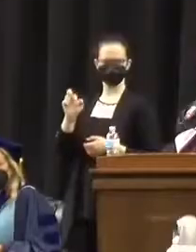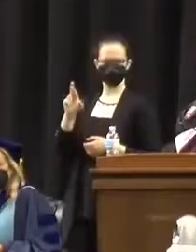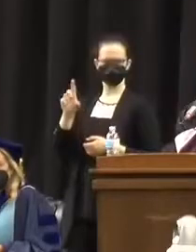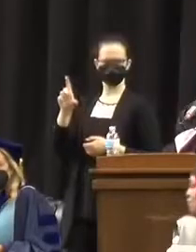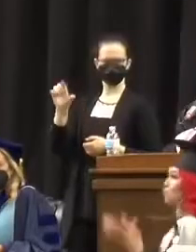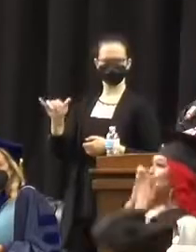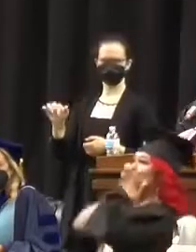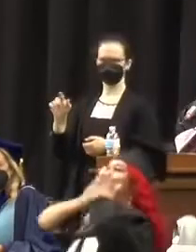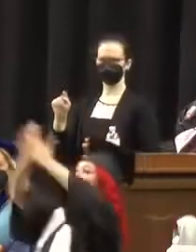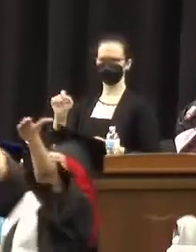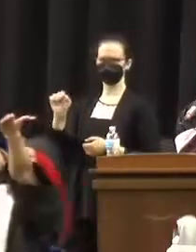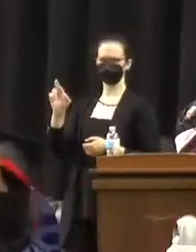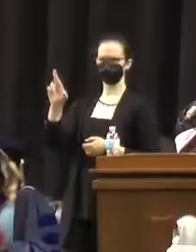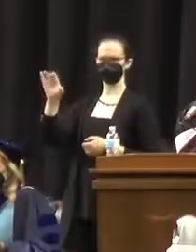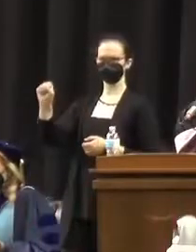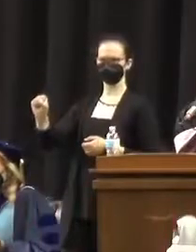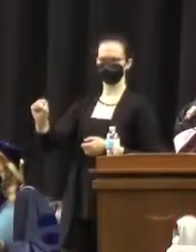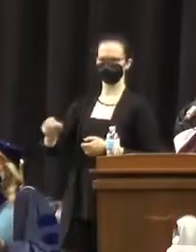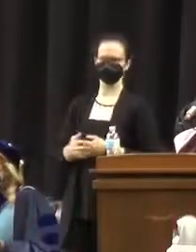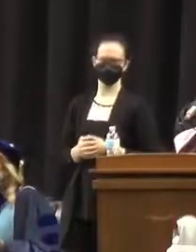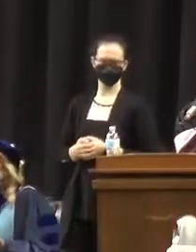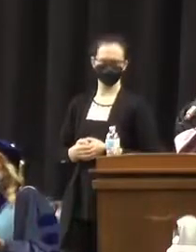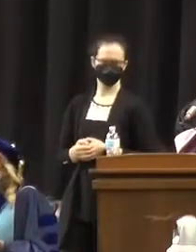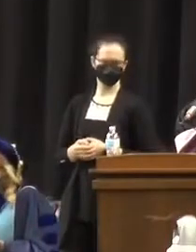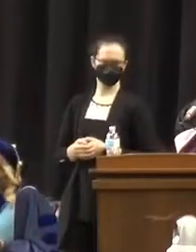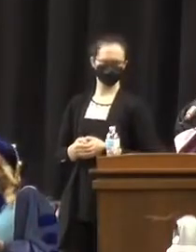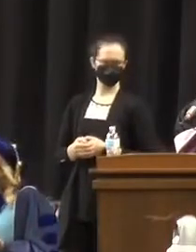Starly Torres,